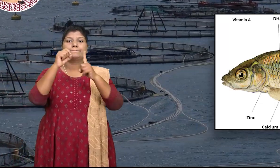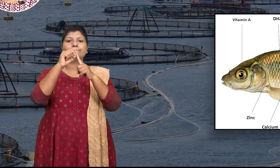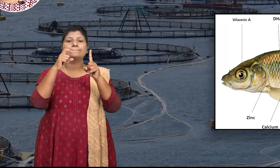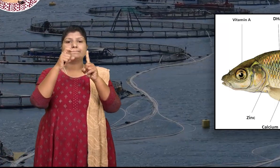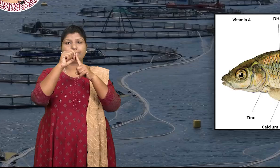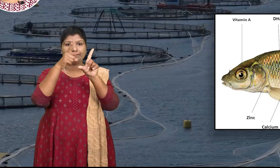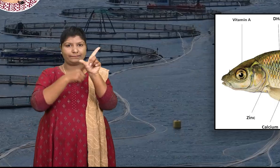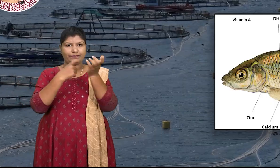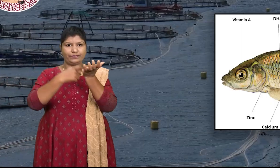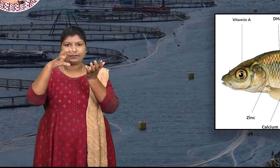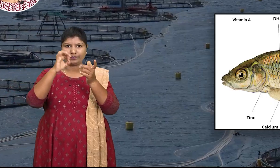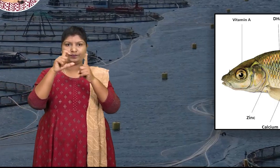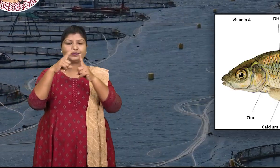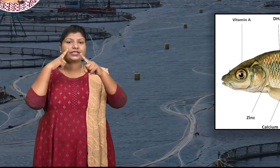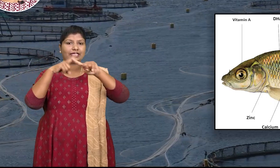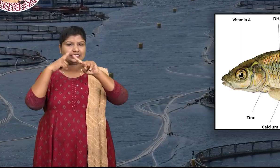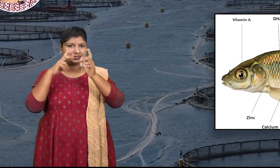pyridoxine,